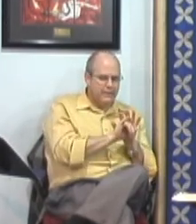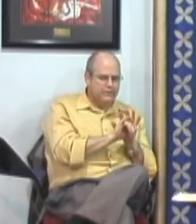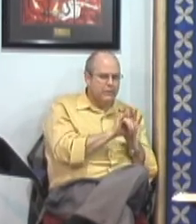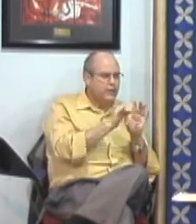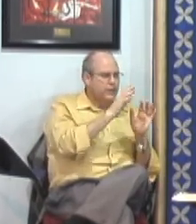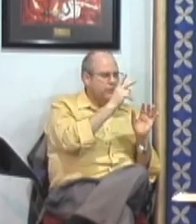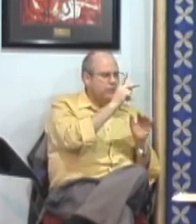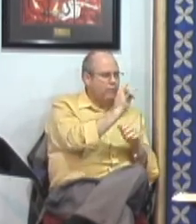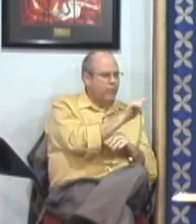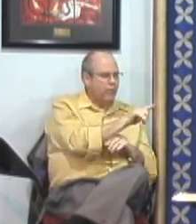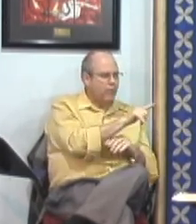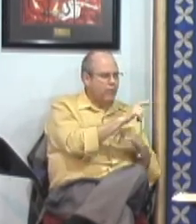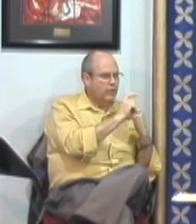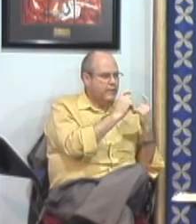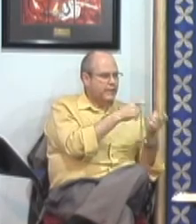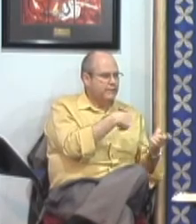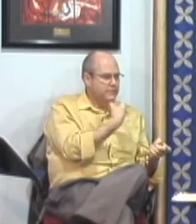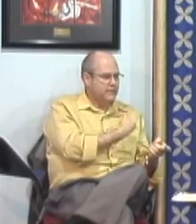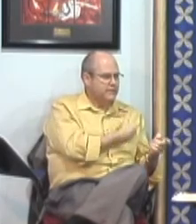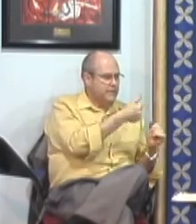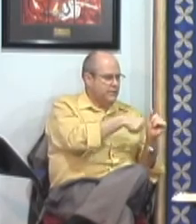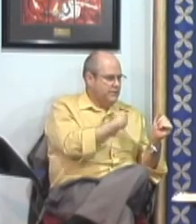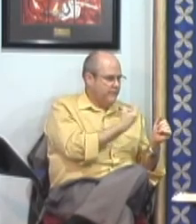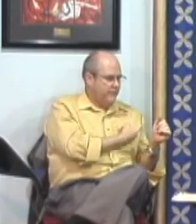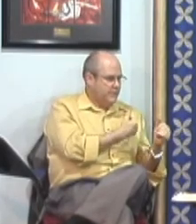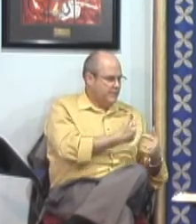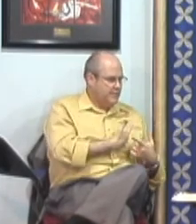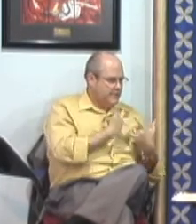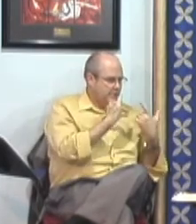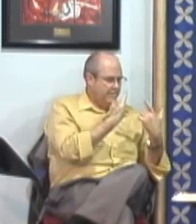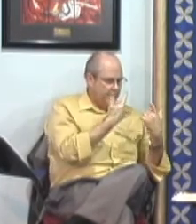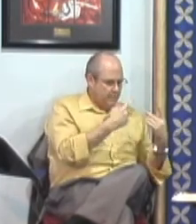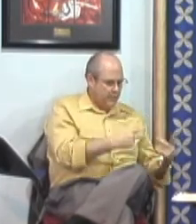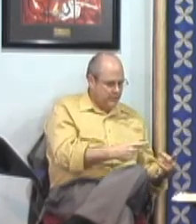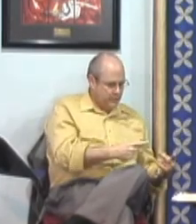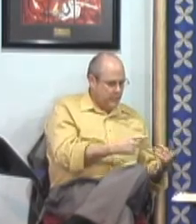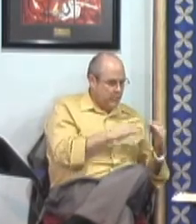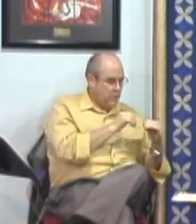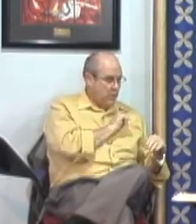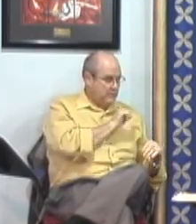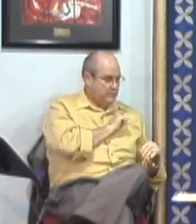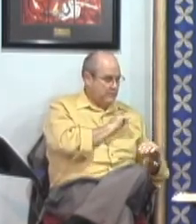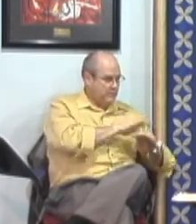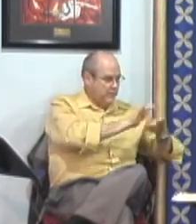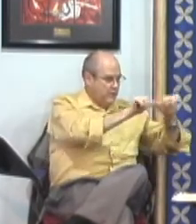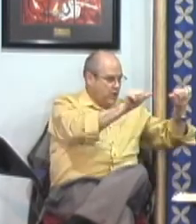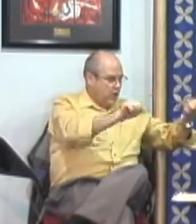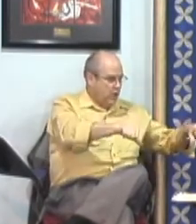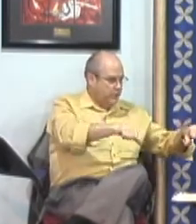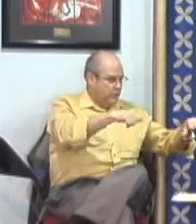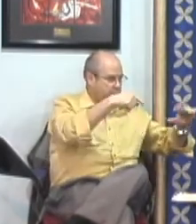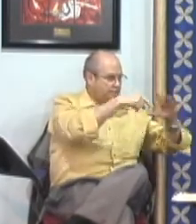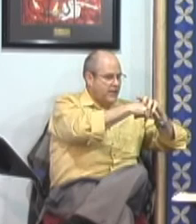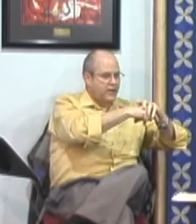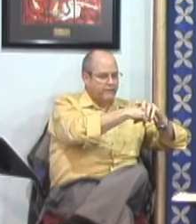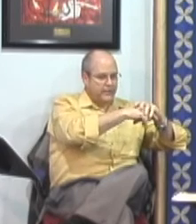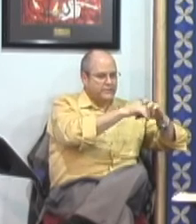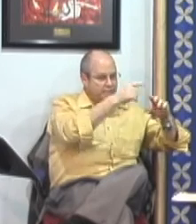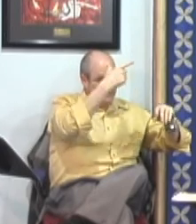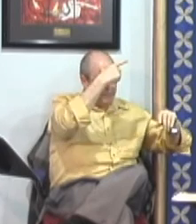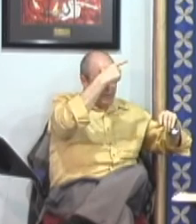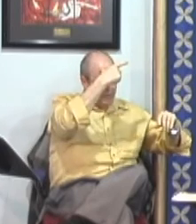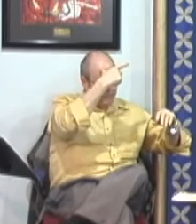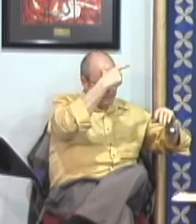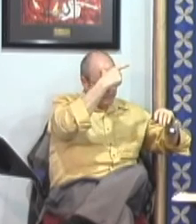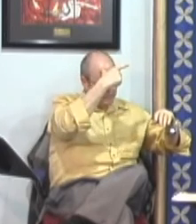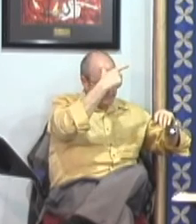is giving us here is that each of us as living beings are to put ourselves on the altar of sacrifice. That's the logical